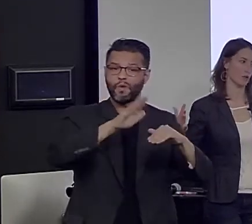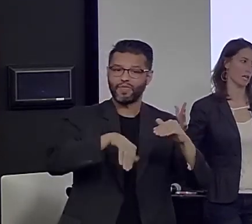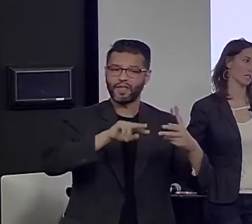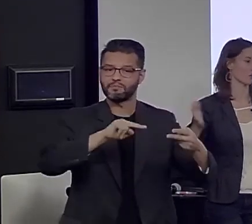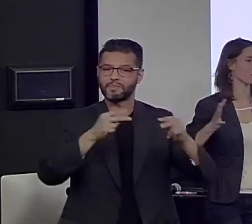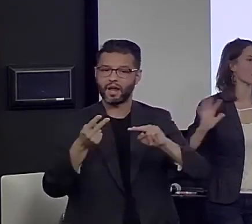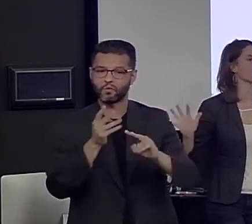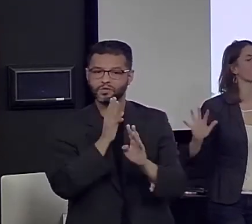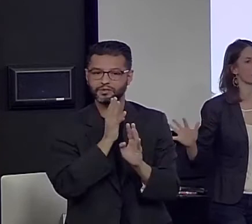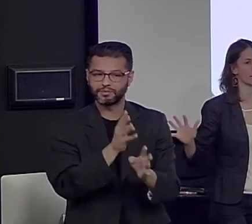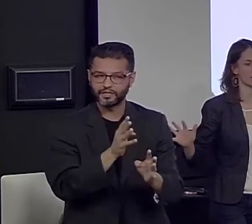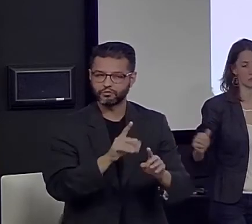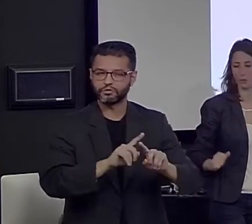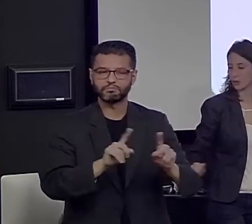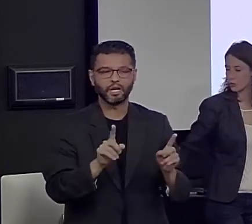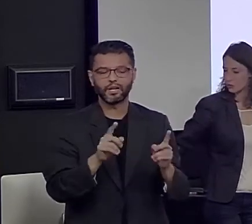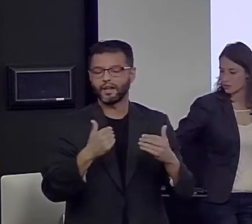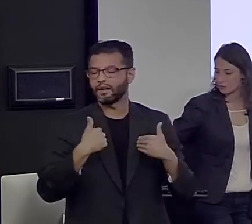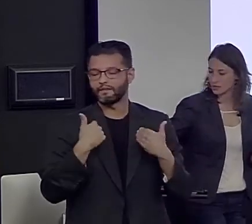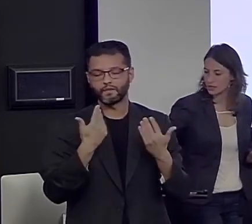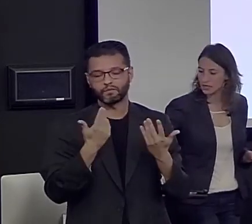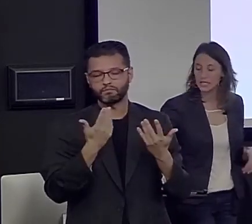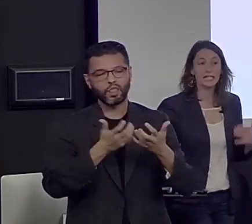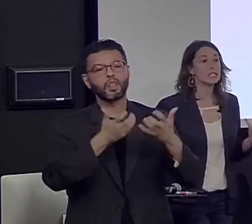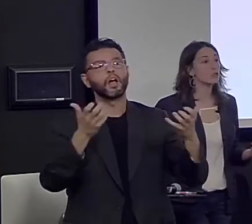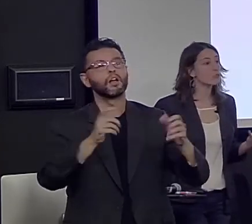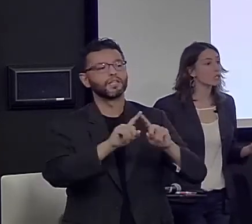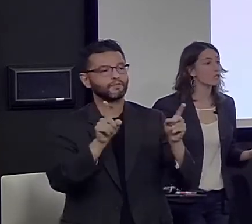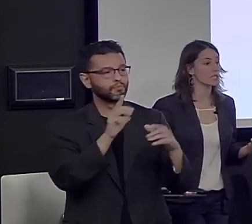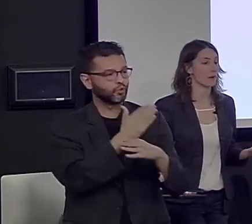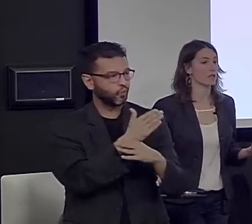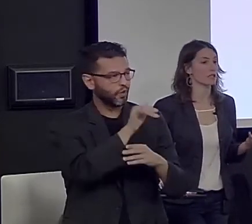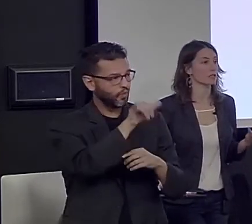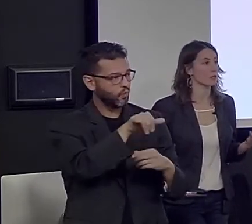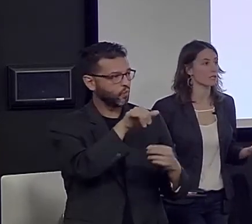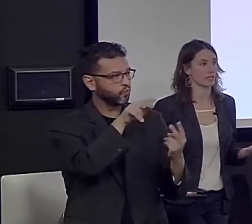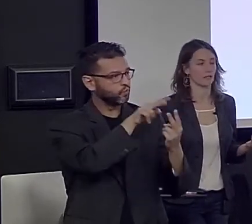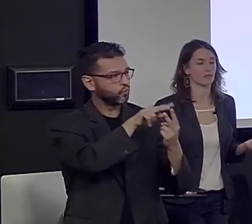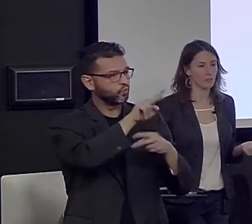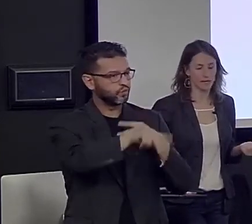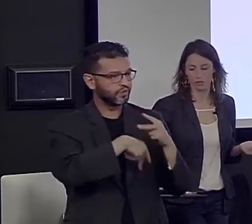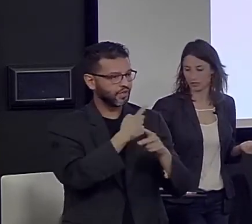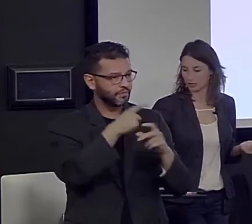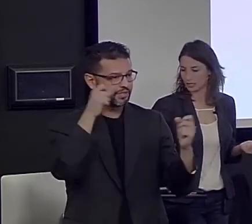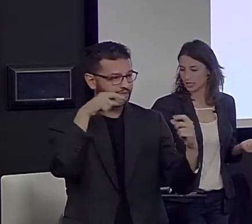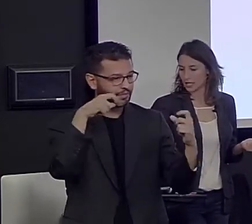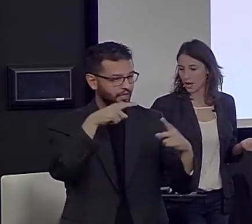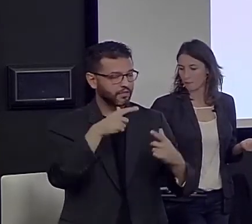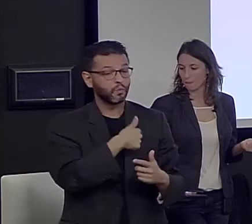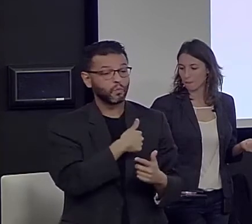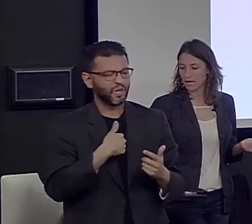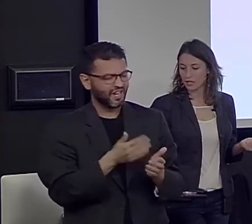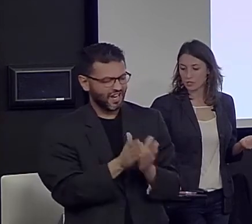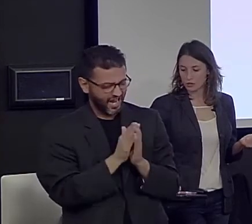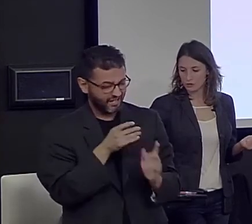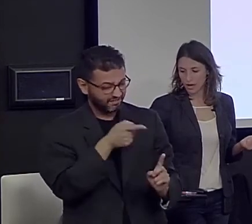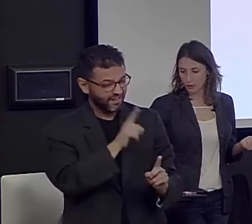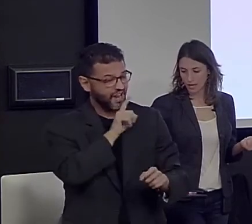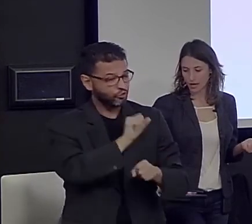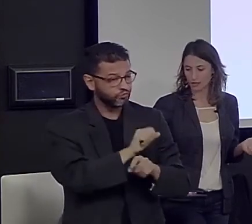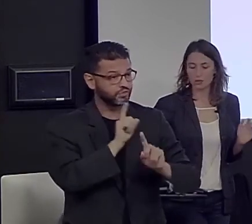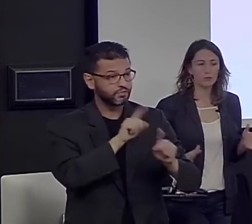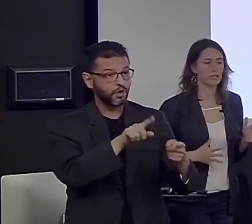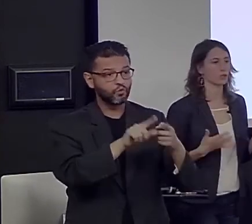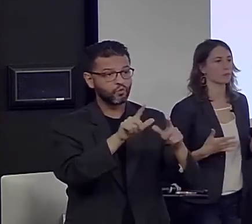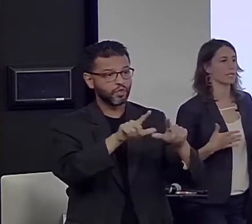wide contrast. There's lots of differences between those two stimuli. Does it really respond to linguistic information? And to do that,